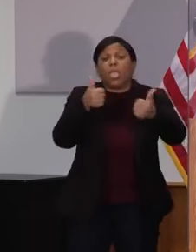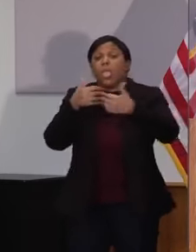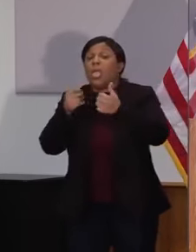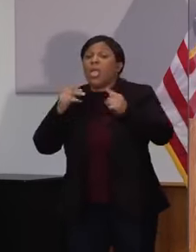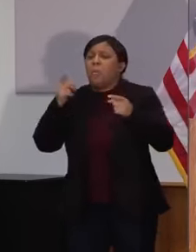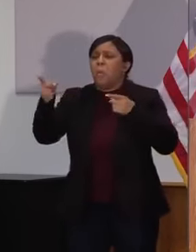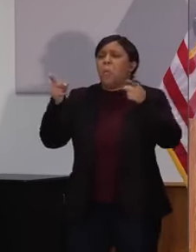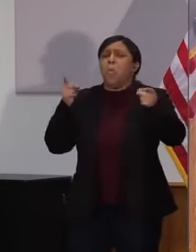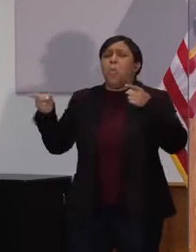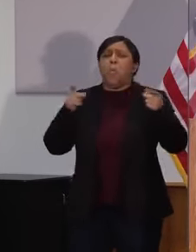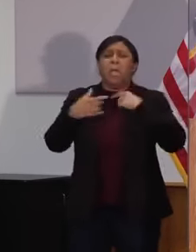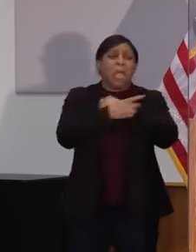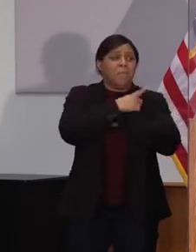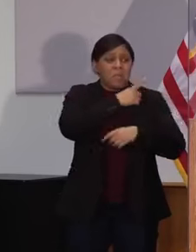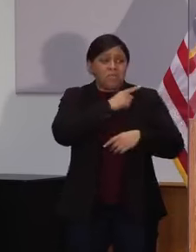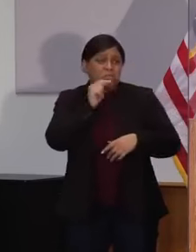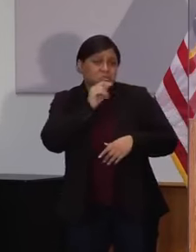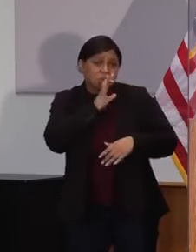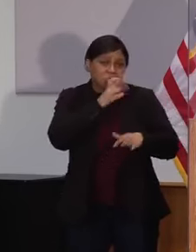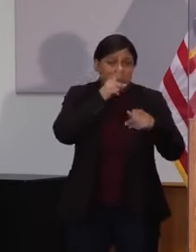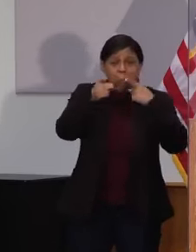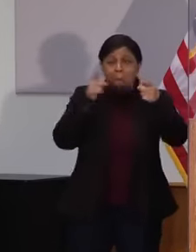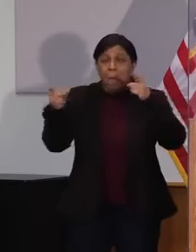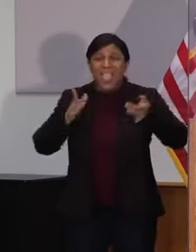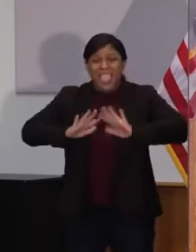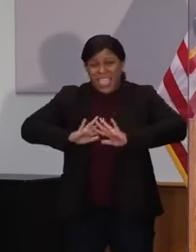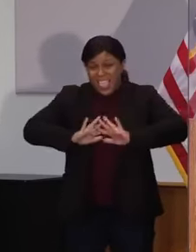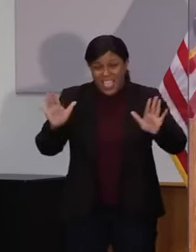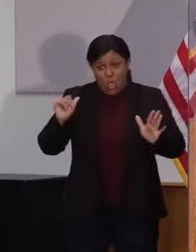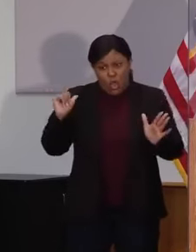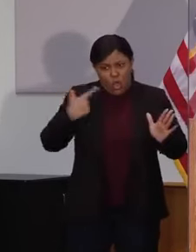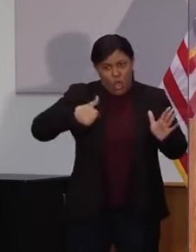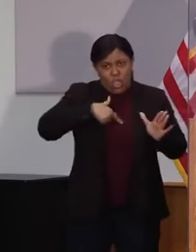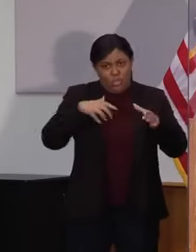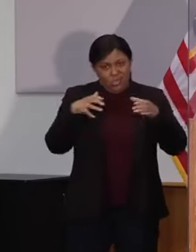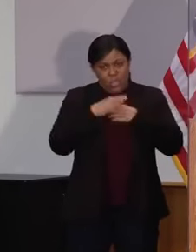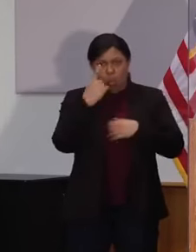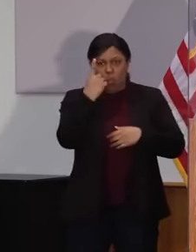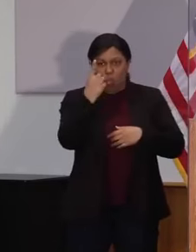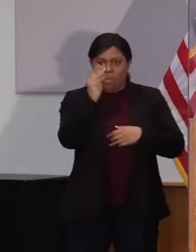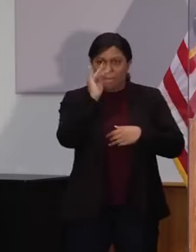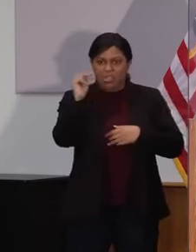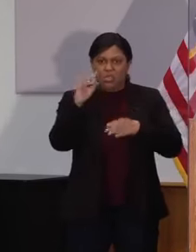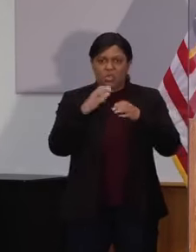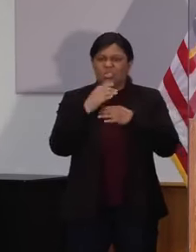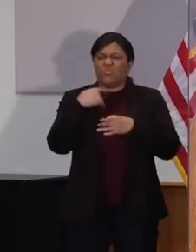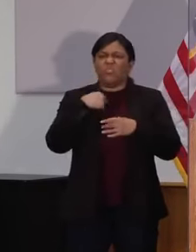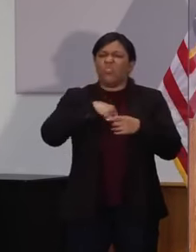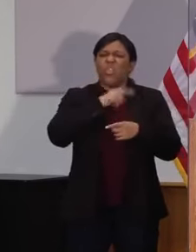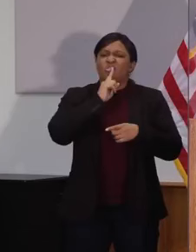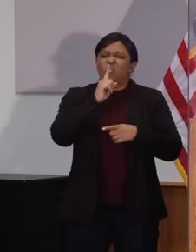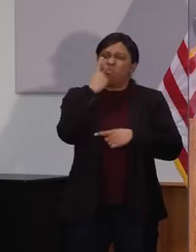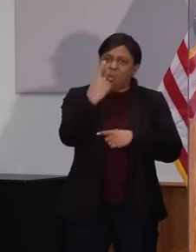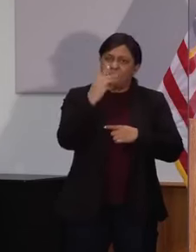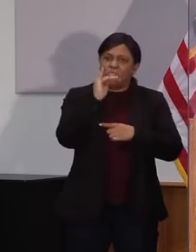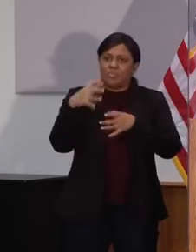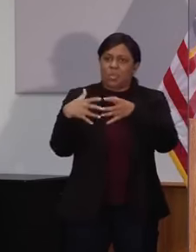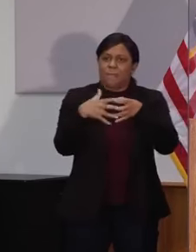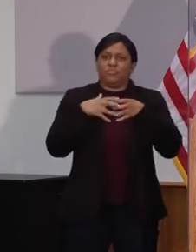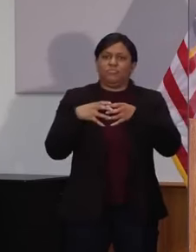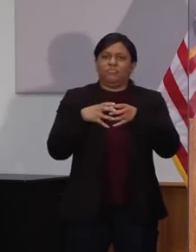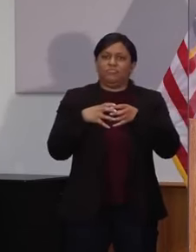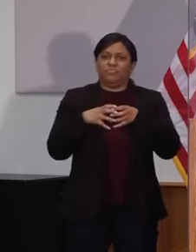is Minneapolis's problem, not mine. For God's sakes, we're all Minnesotans and we're all Americans. And when the time comes to try and respond to that,